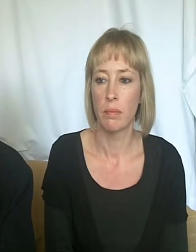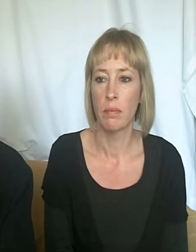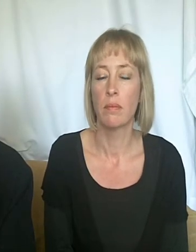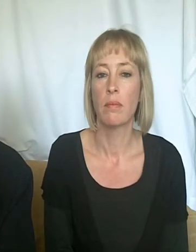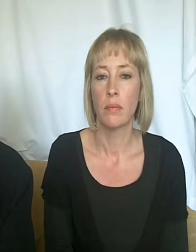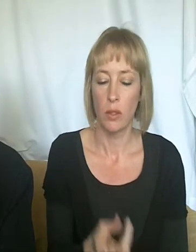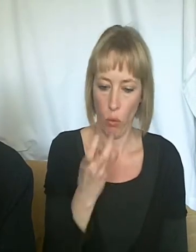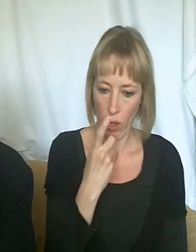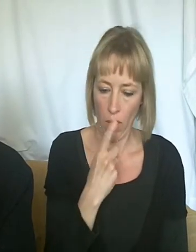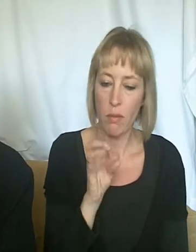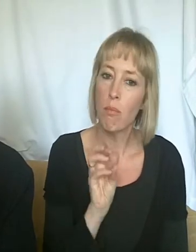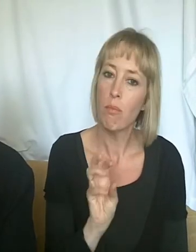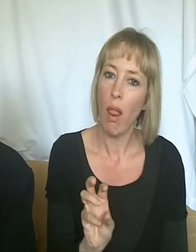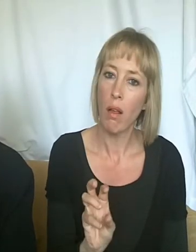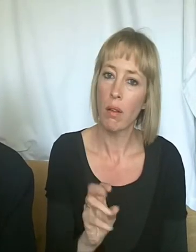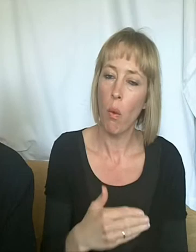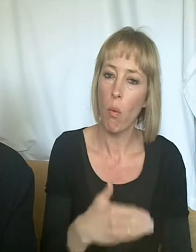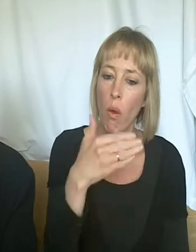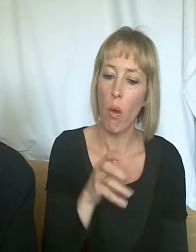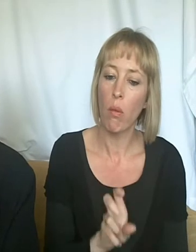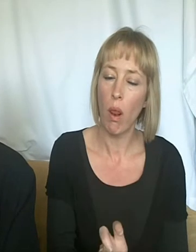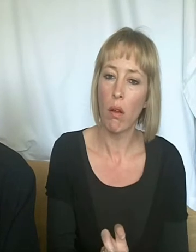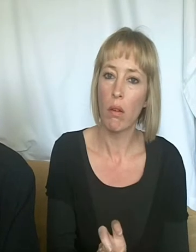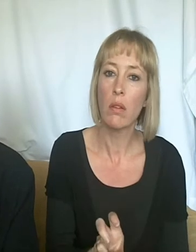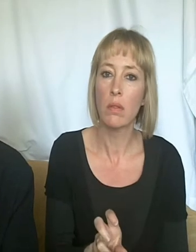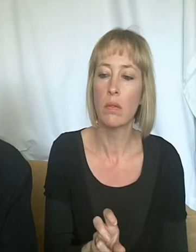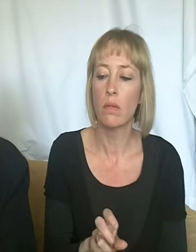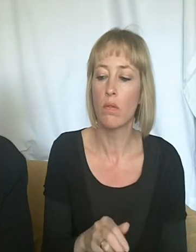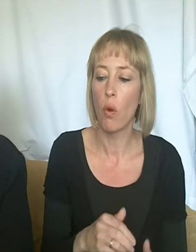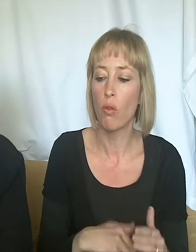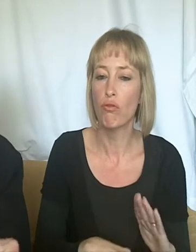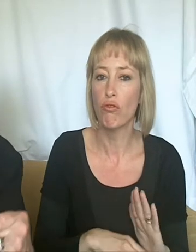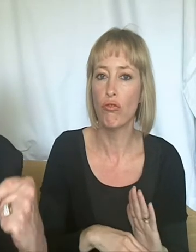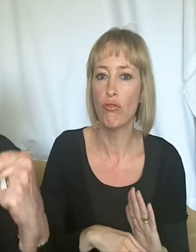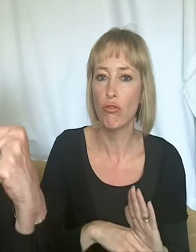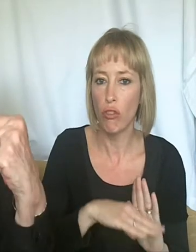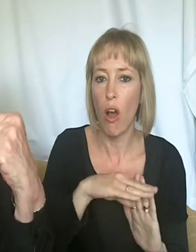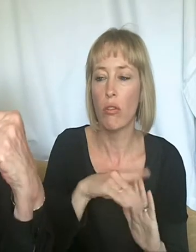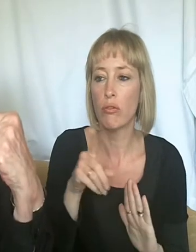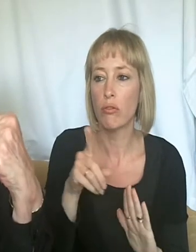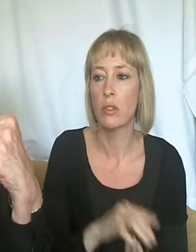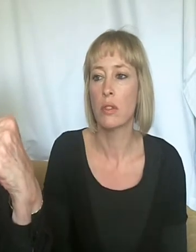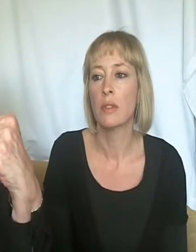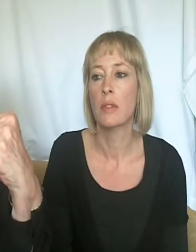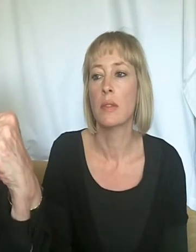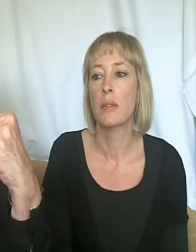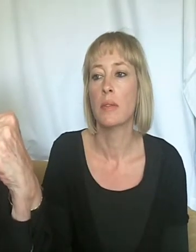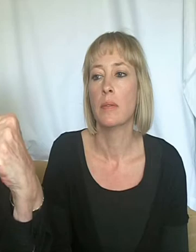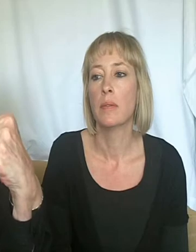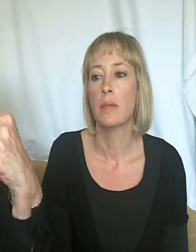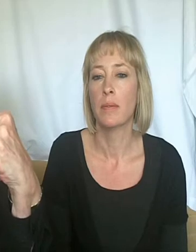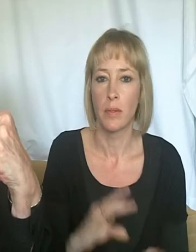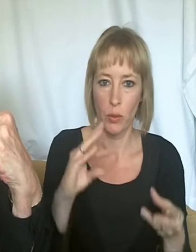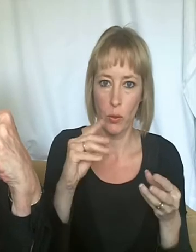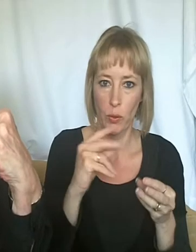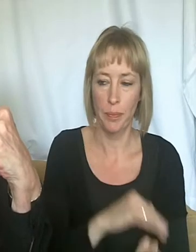that you can plug into the wall, and you simply screw the battery